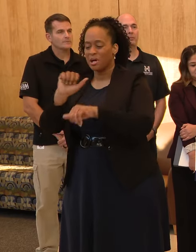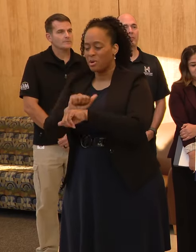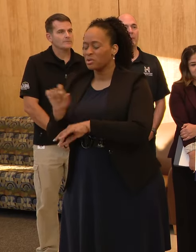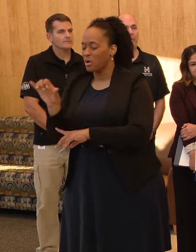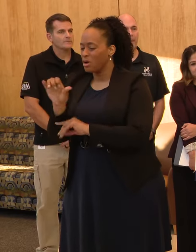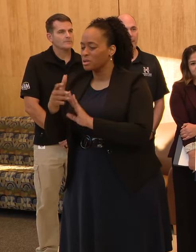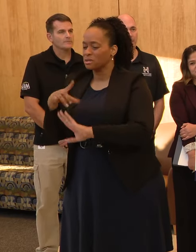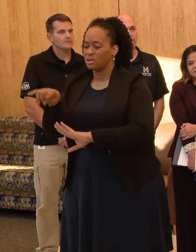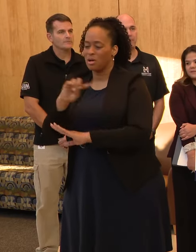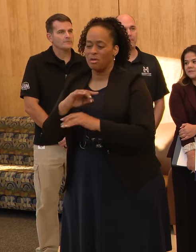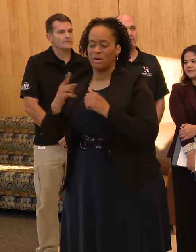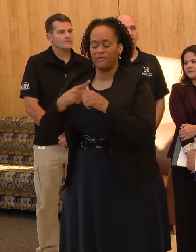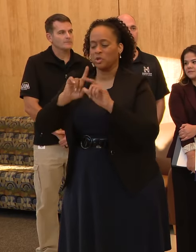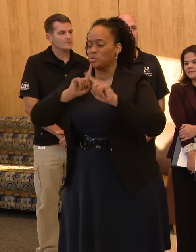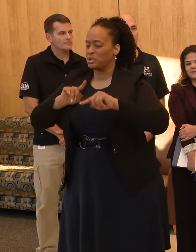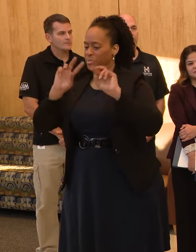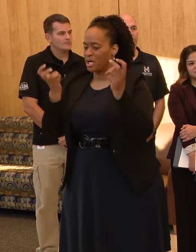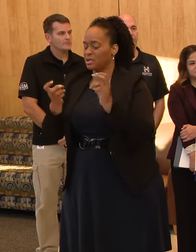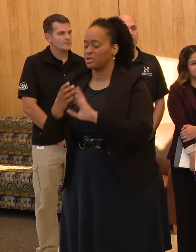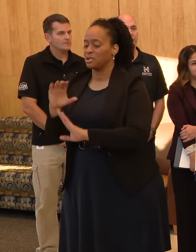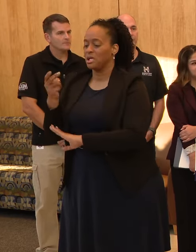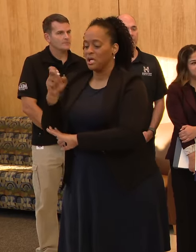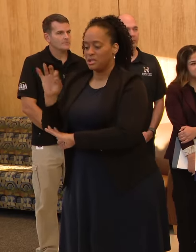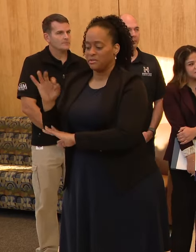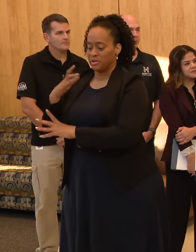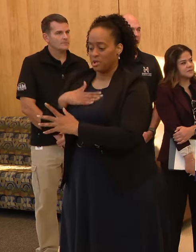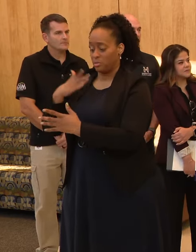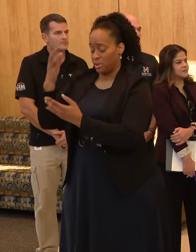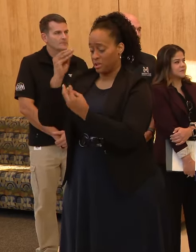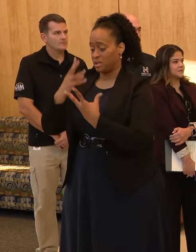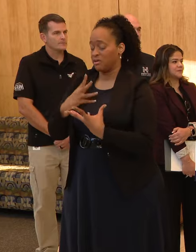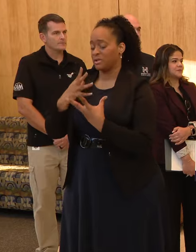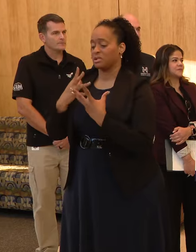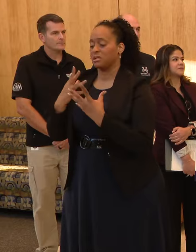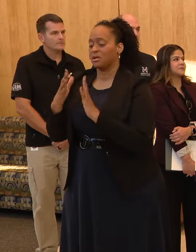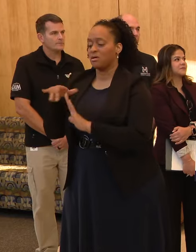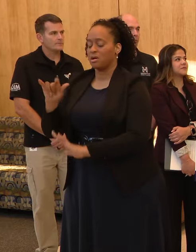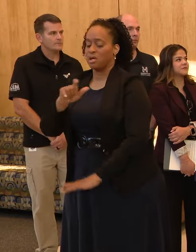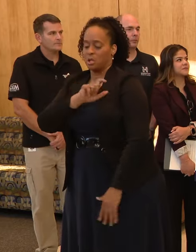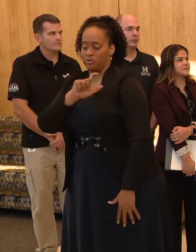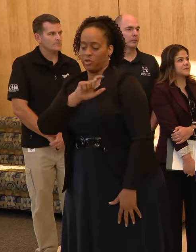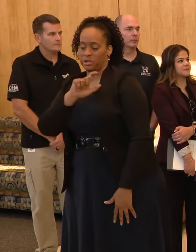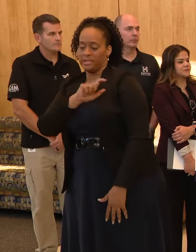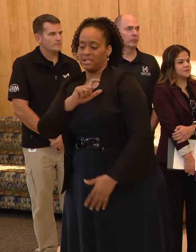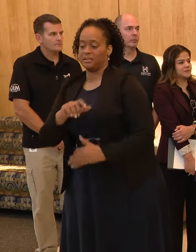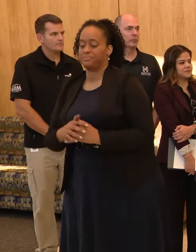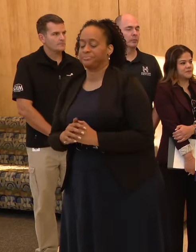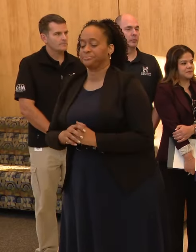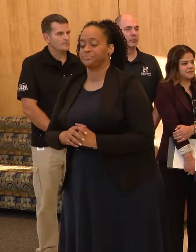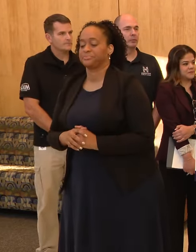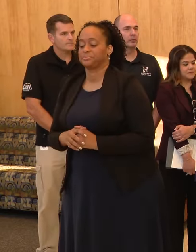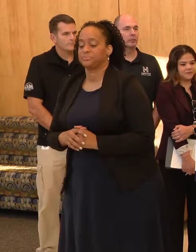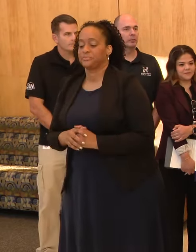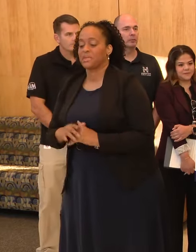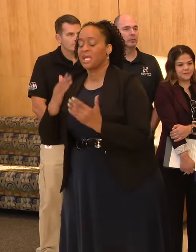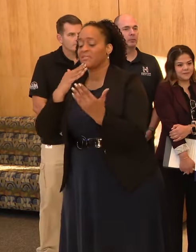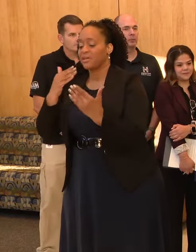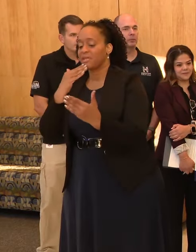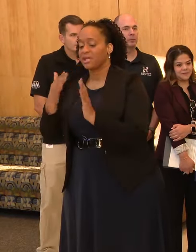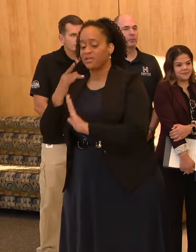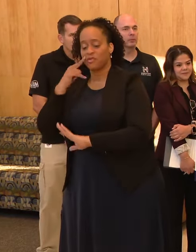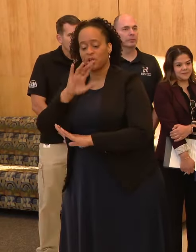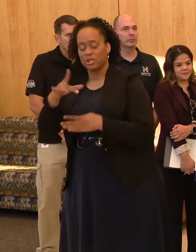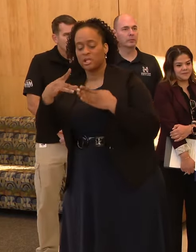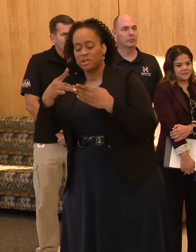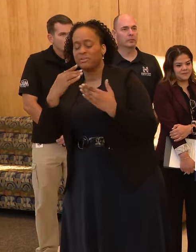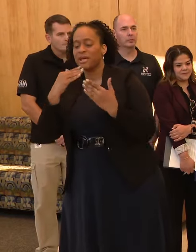first responder. Chief Diaz, will you give us a status report on our law enforcement? Yes, sir. Thank you. Thank you, Mayor. Thank you for your